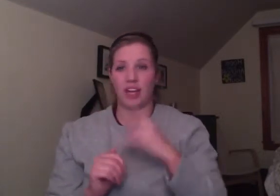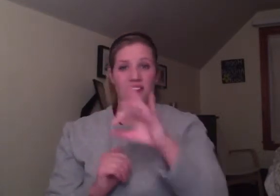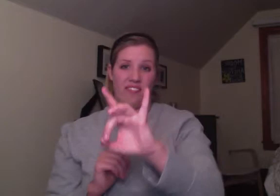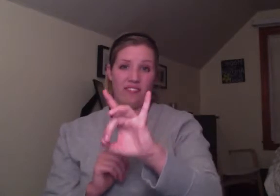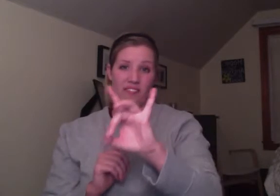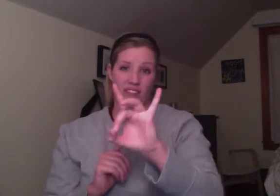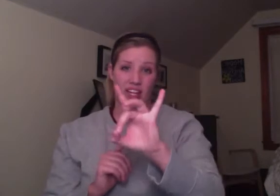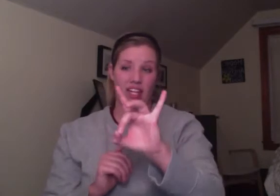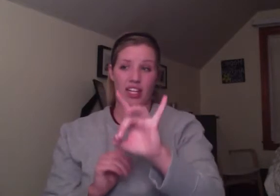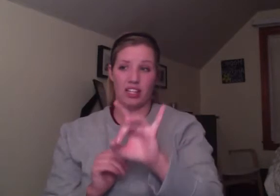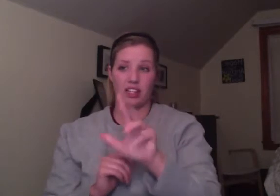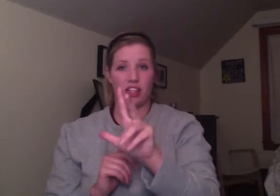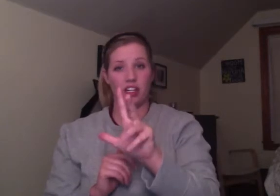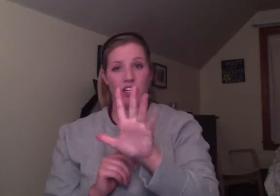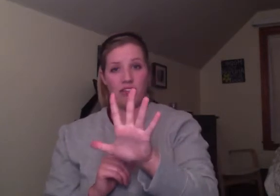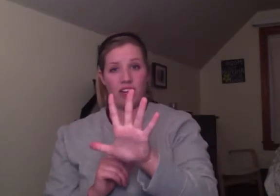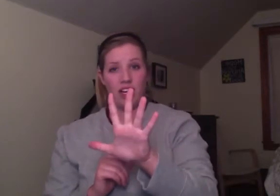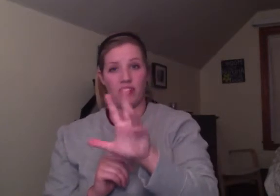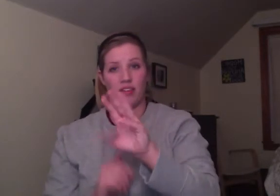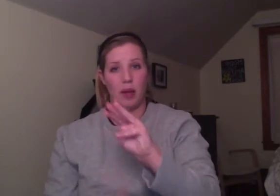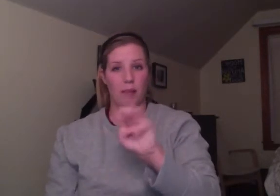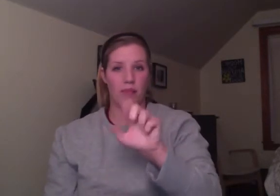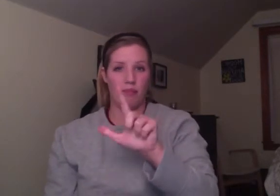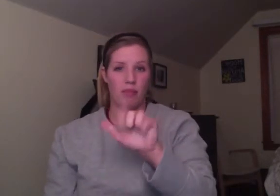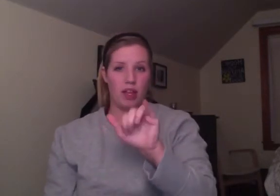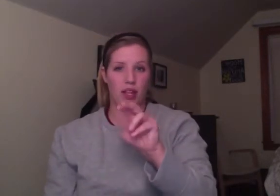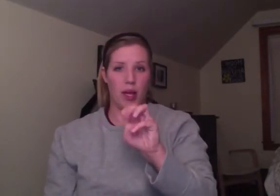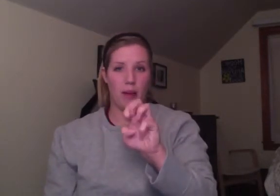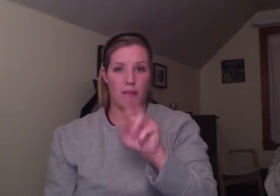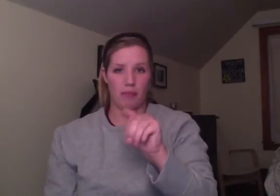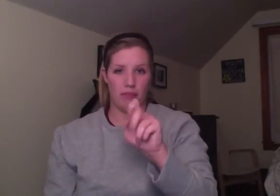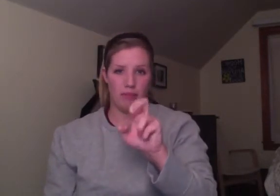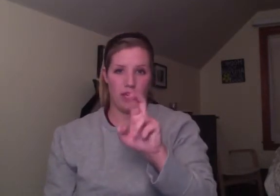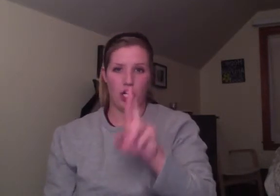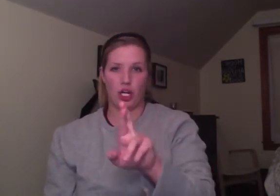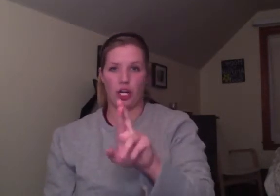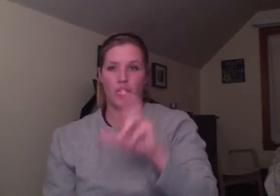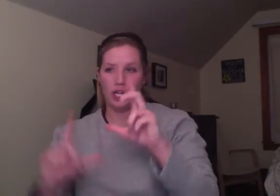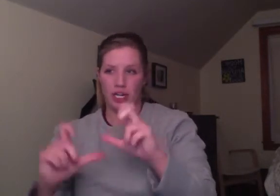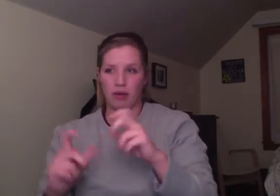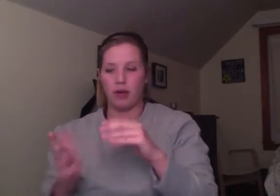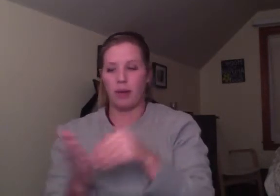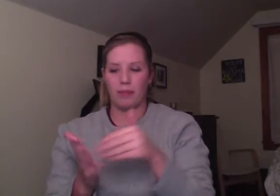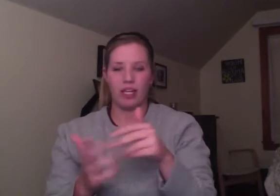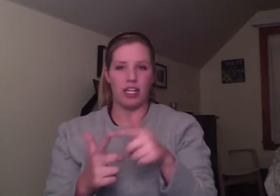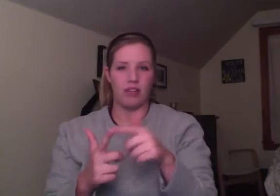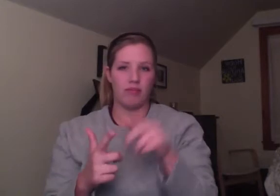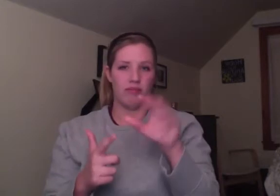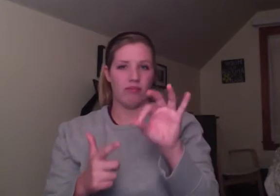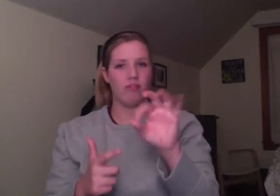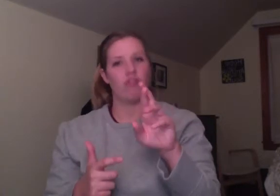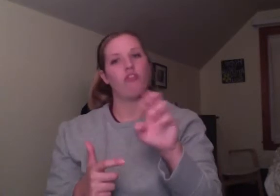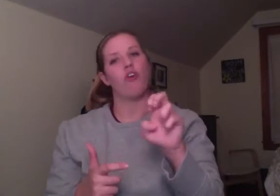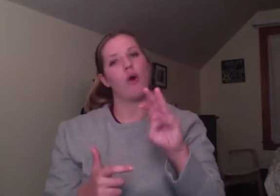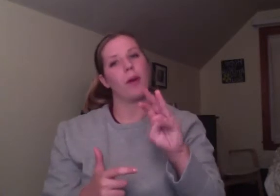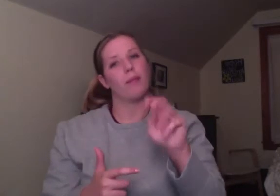few 35mm cameras, a medium format camera, and a Polaroid camera. And eventually I want to get